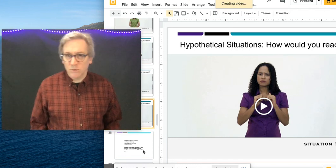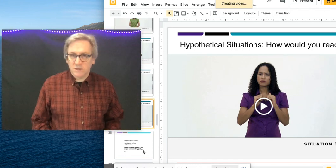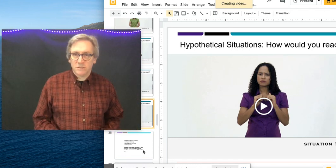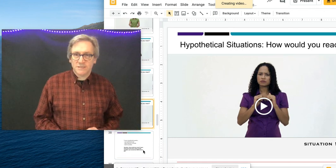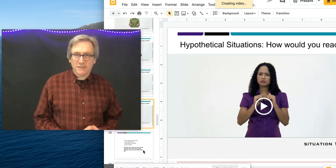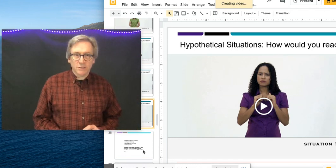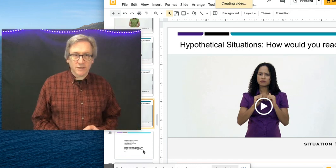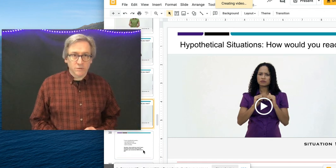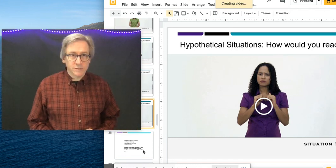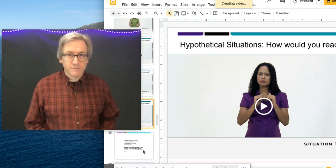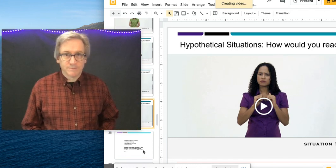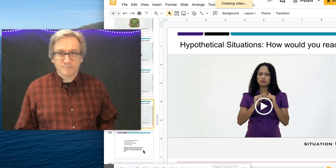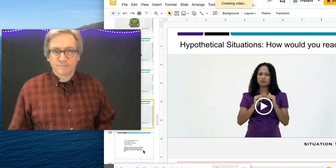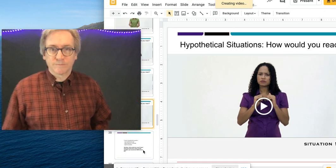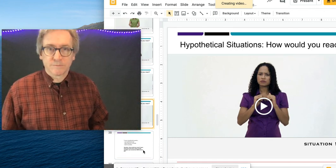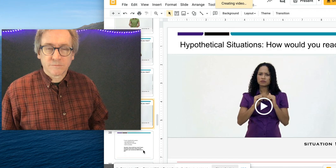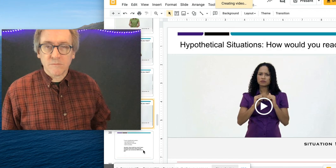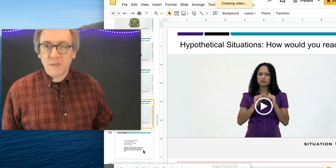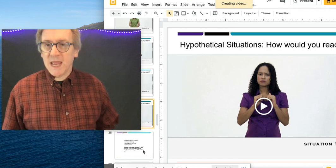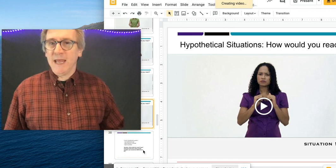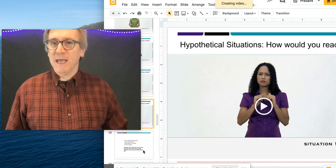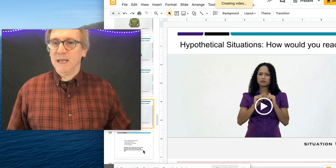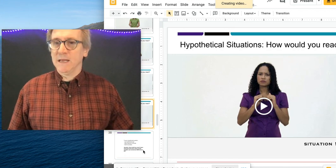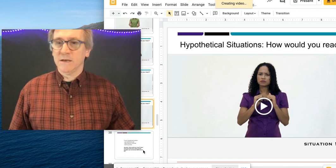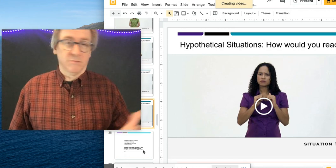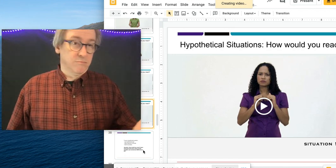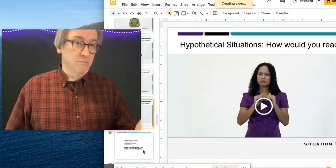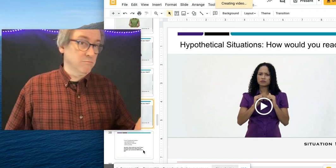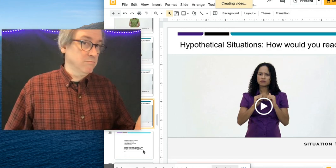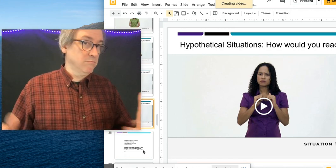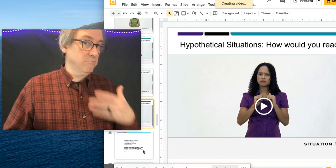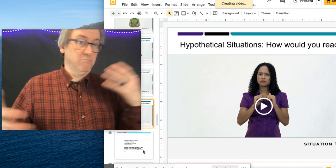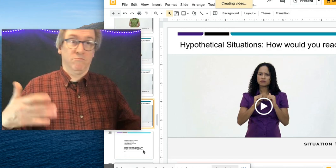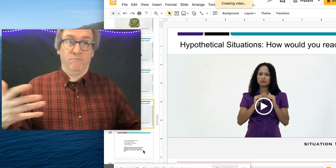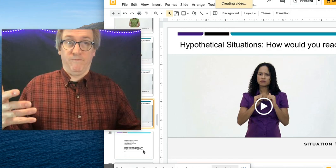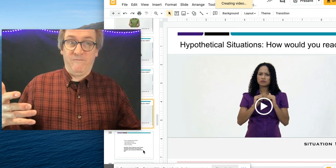So take a look at those. And